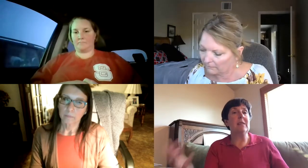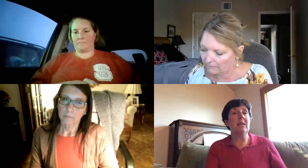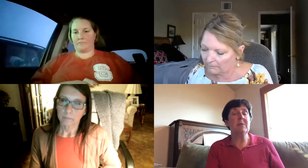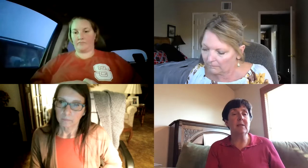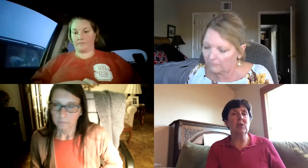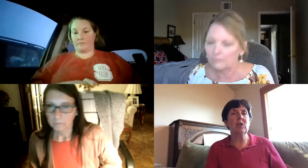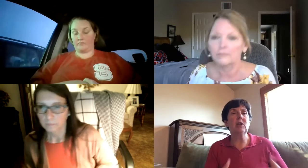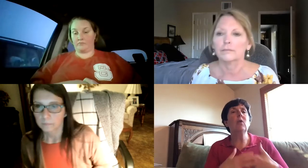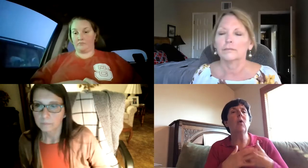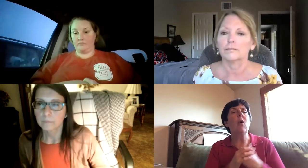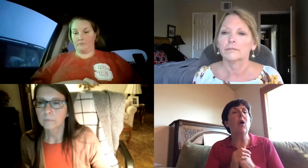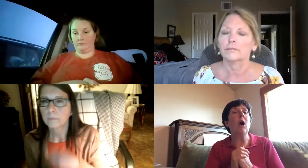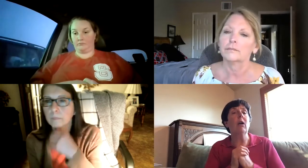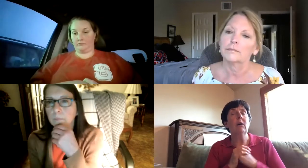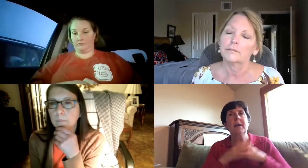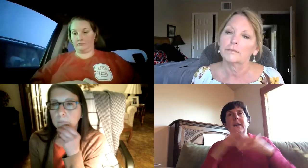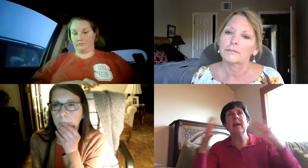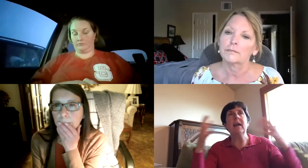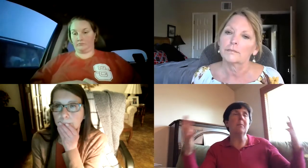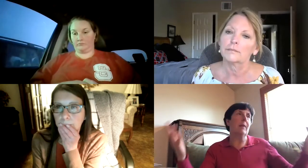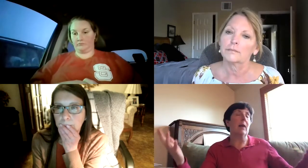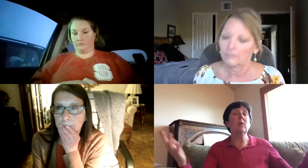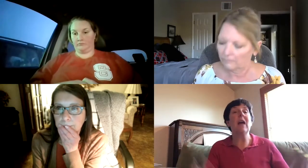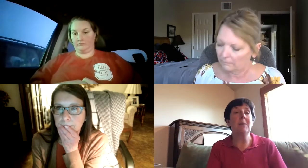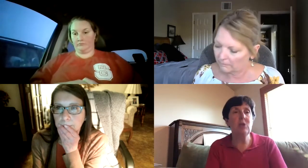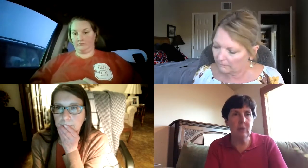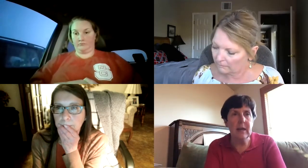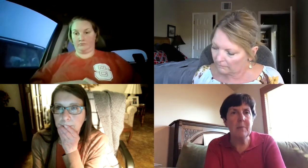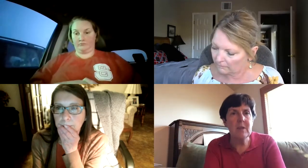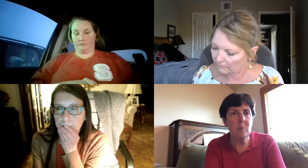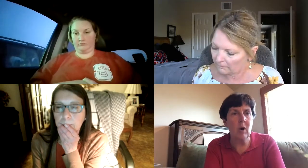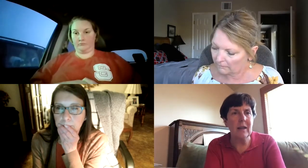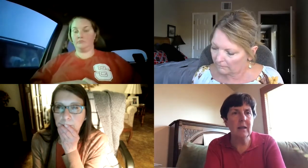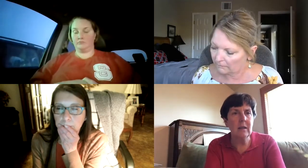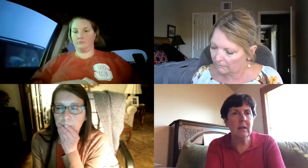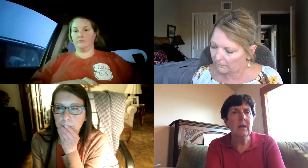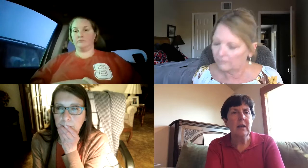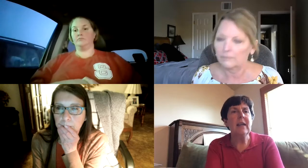a sitting position or get up like what time did you get up this